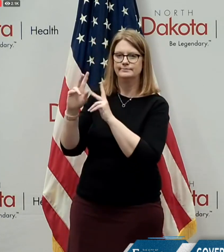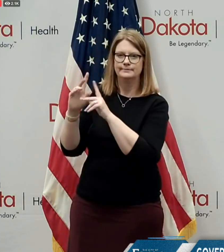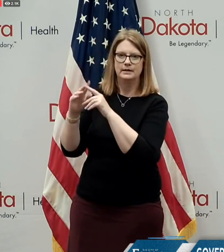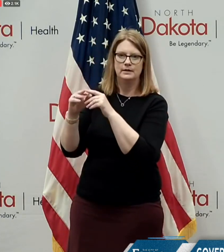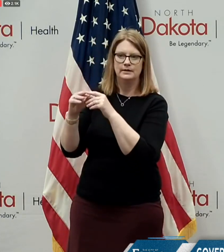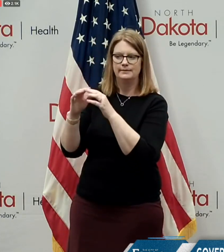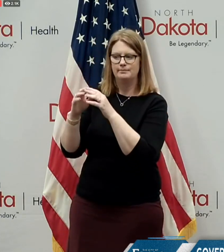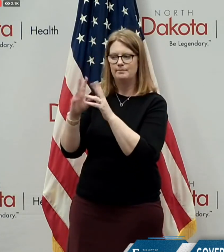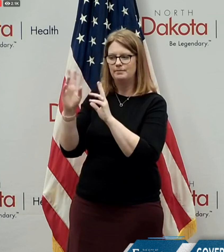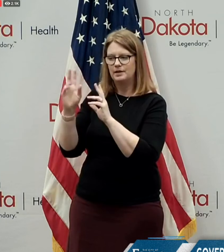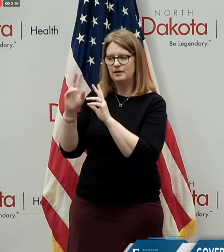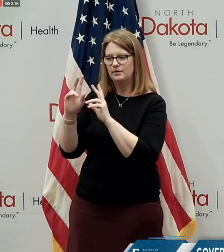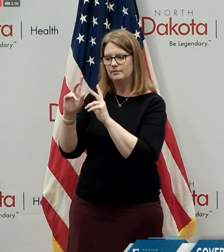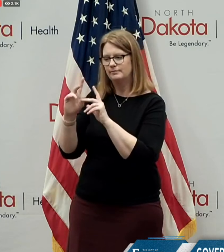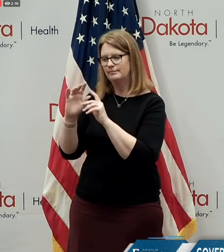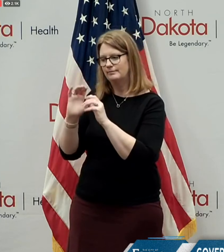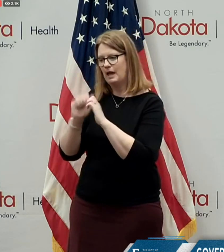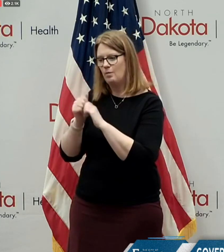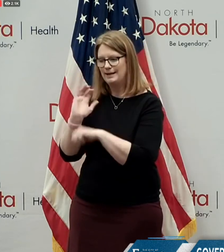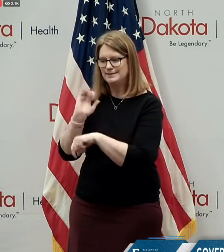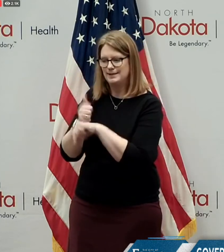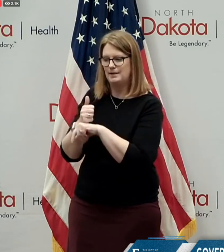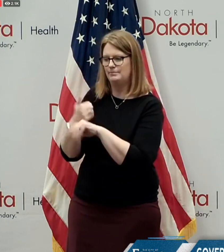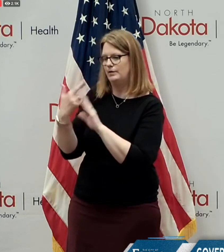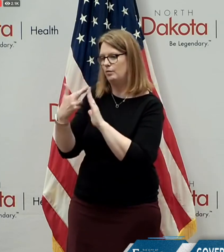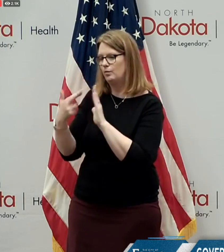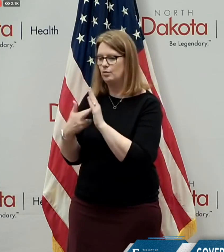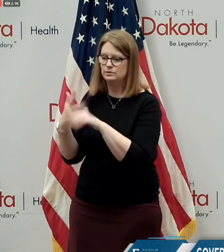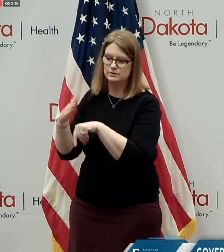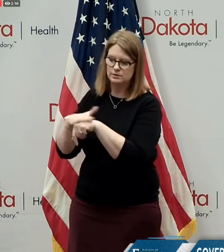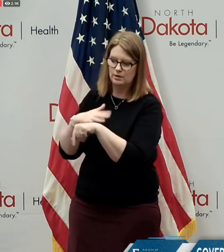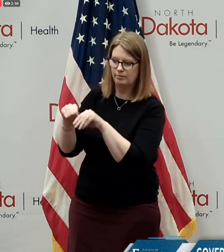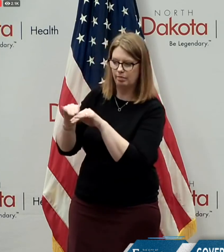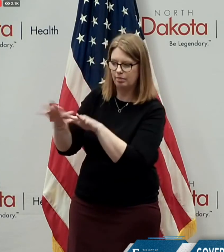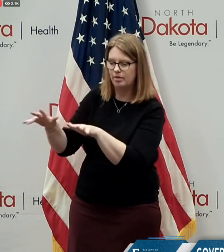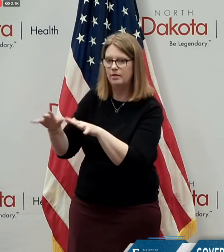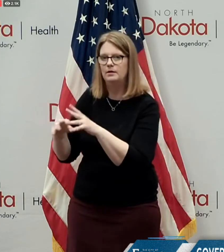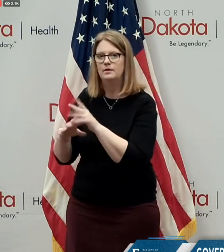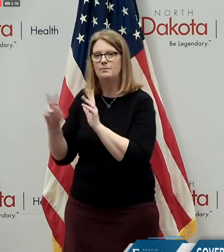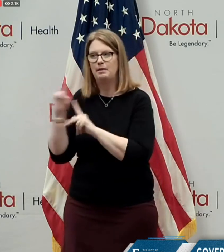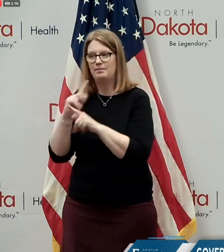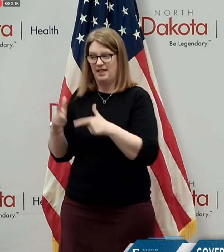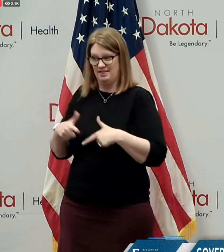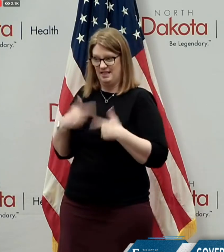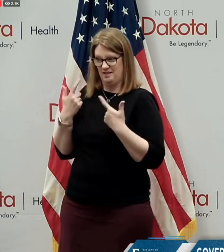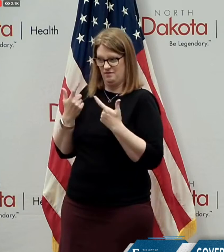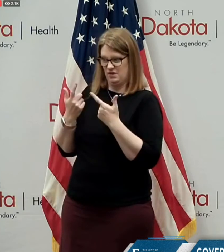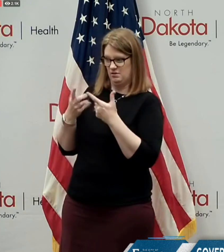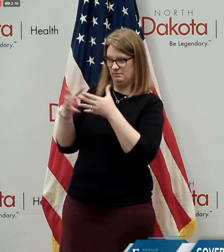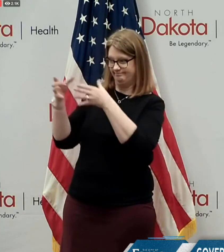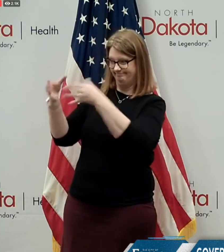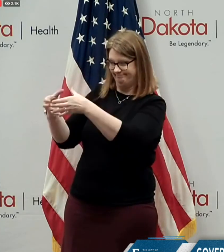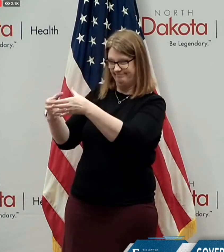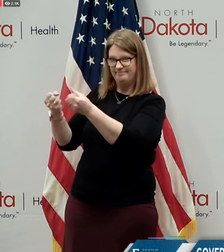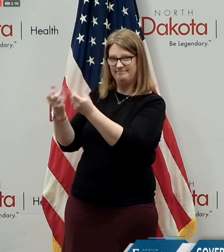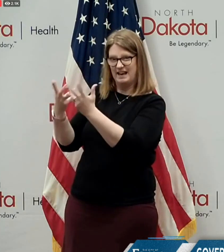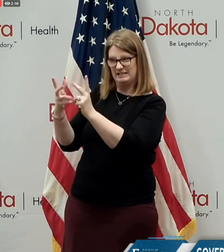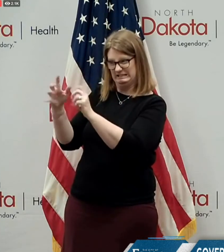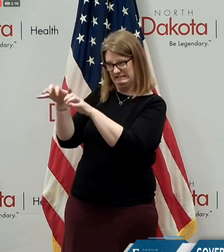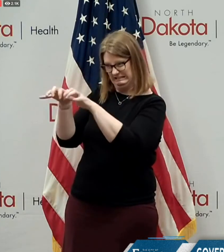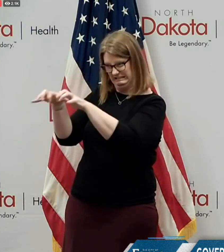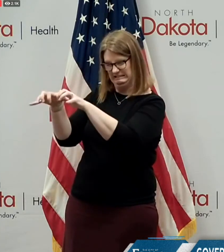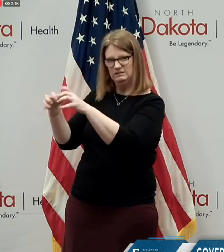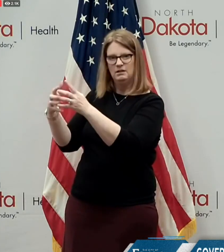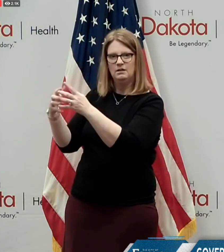the rate or the percentage of people that live in high density areas, or the percentage of people that take public transportation.